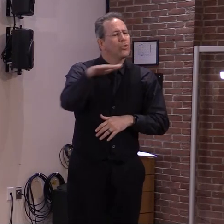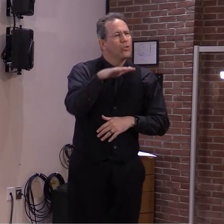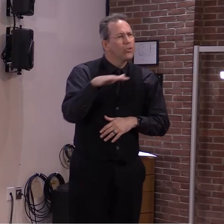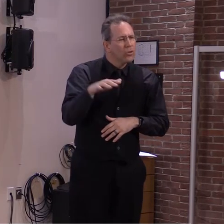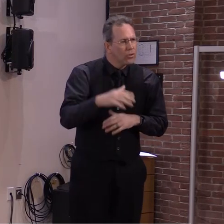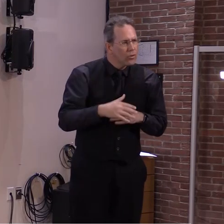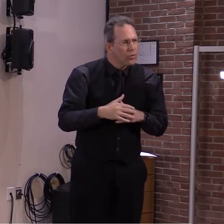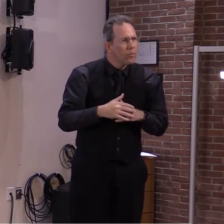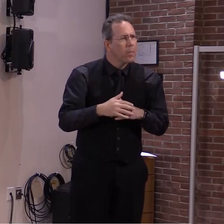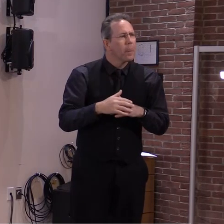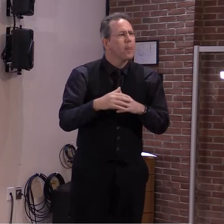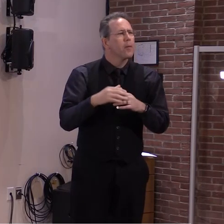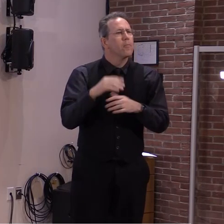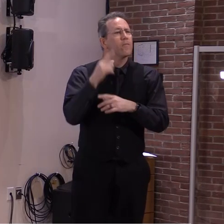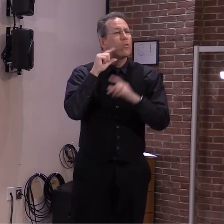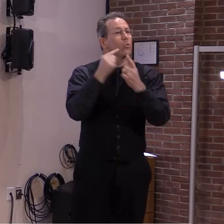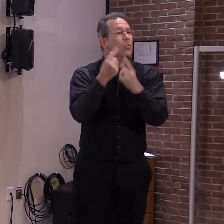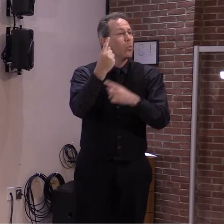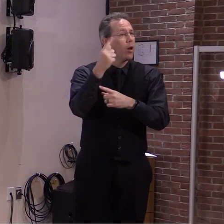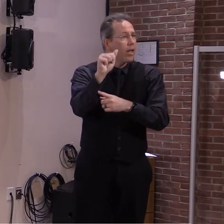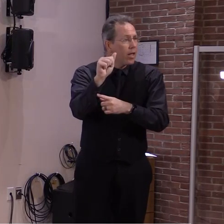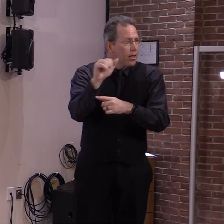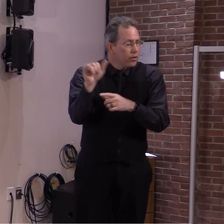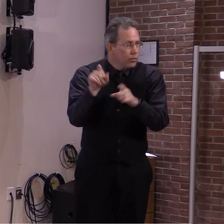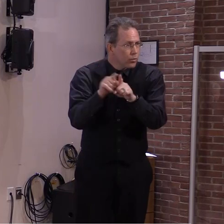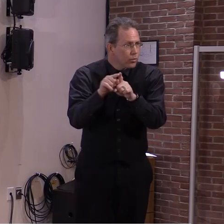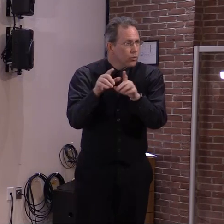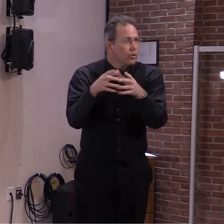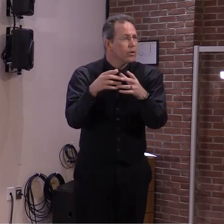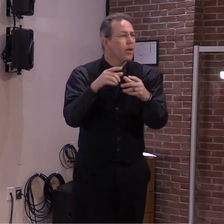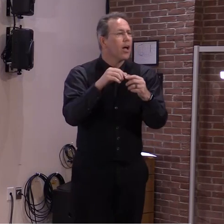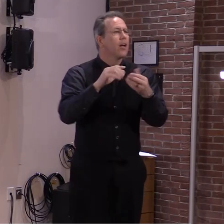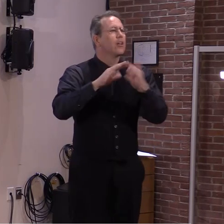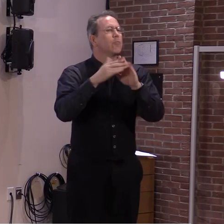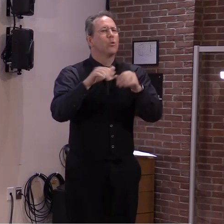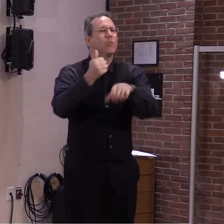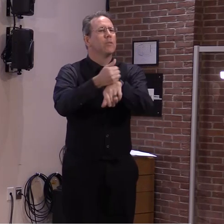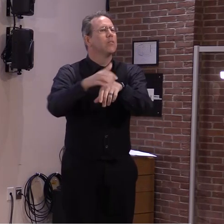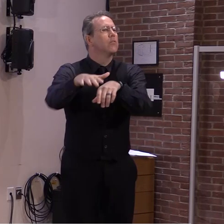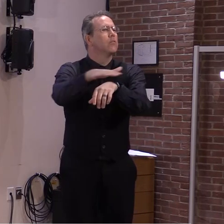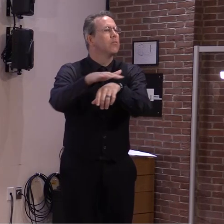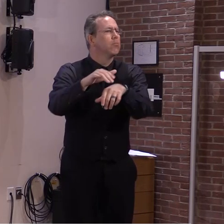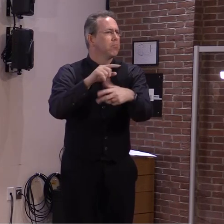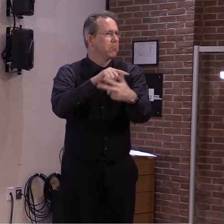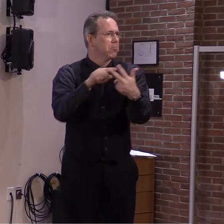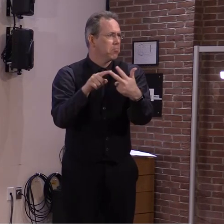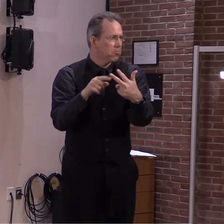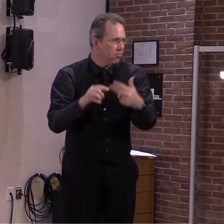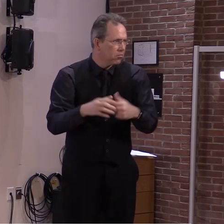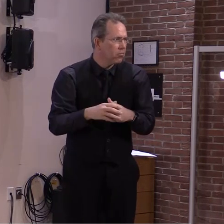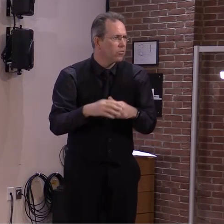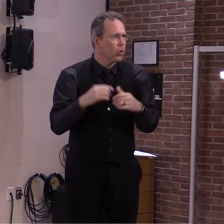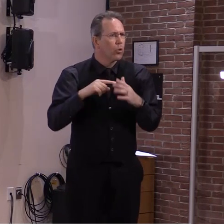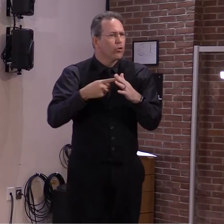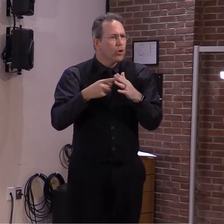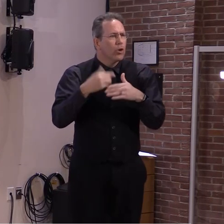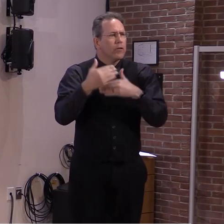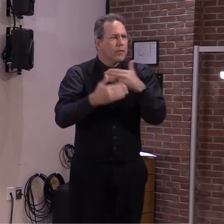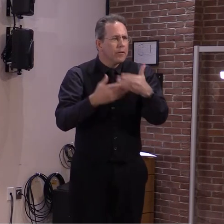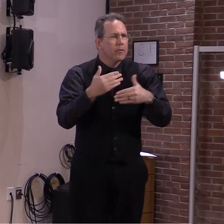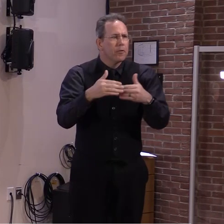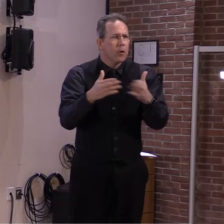1As, and community vaccination sites. So we have started opening up